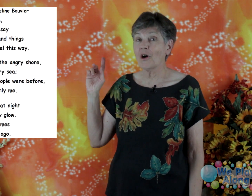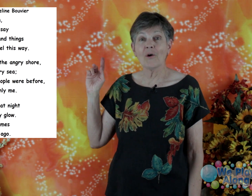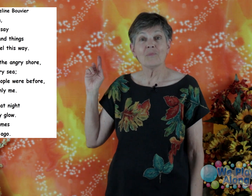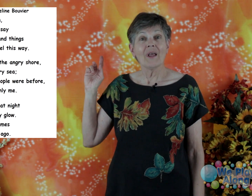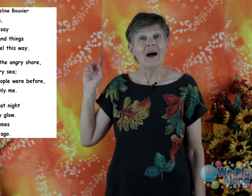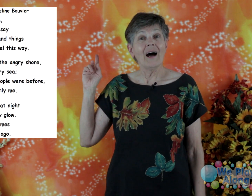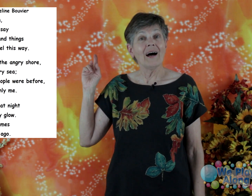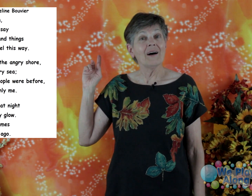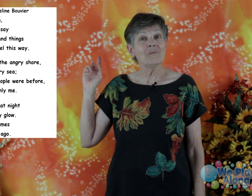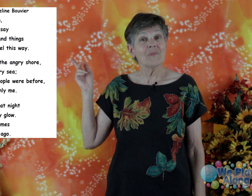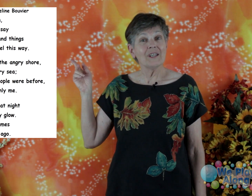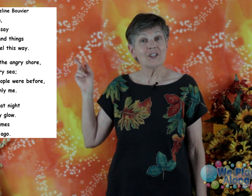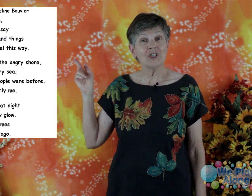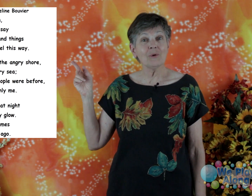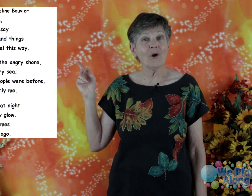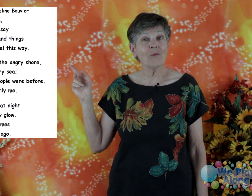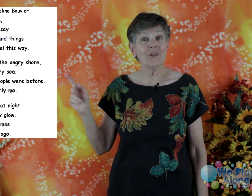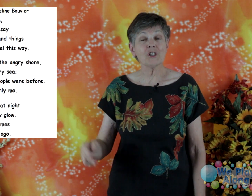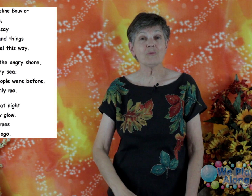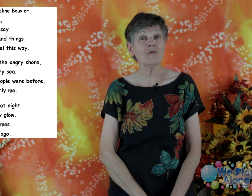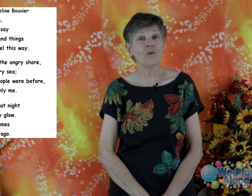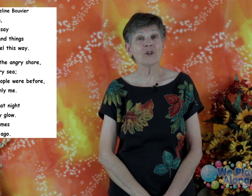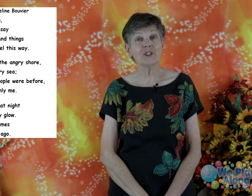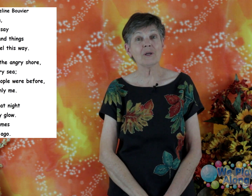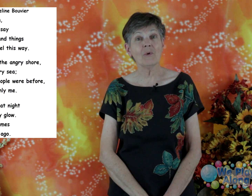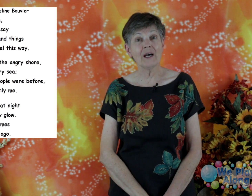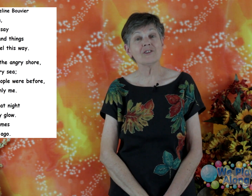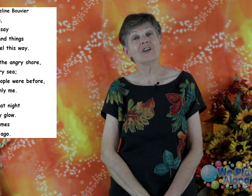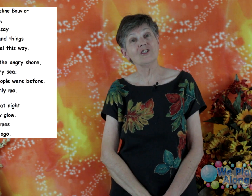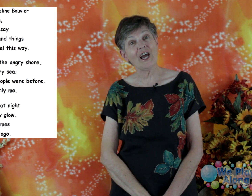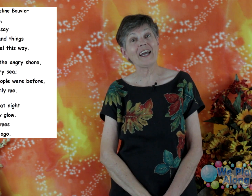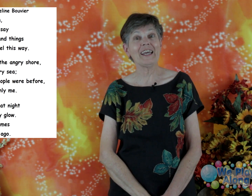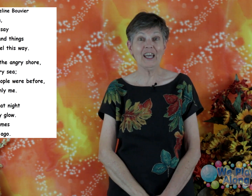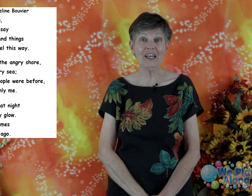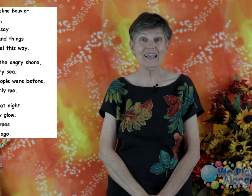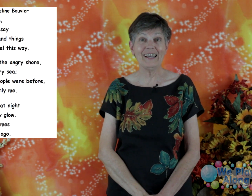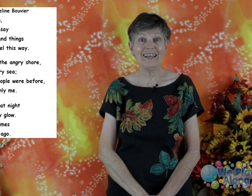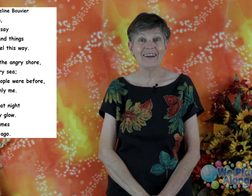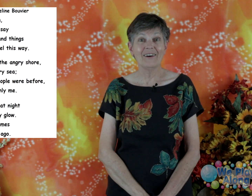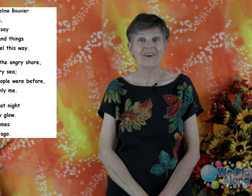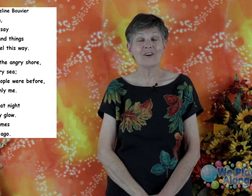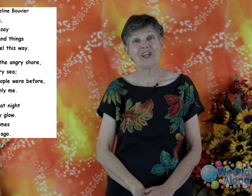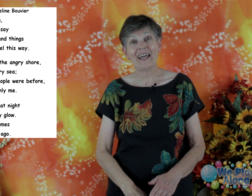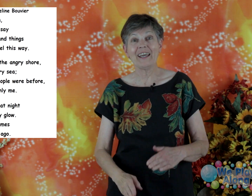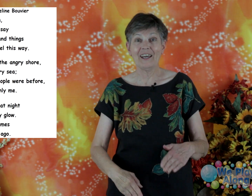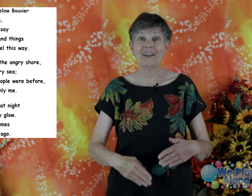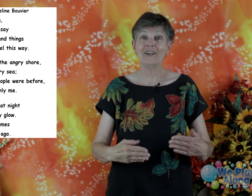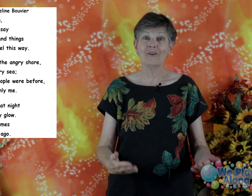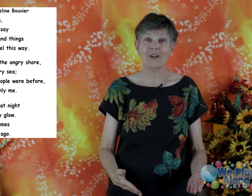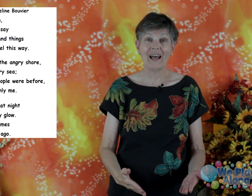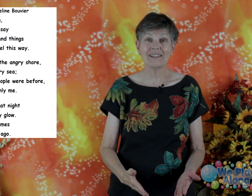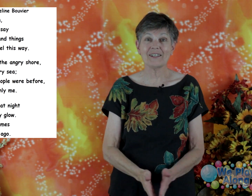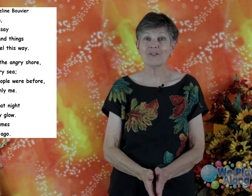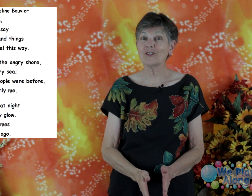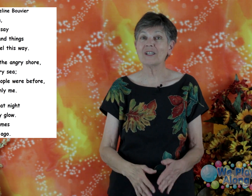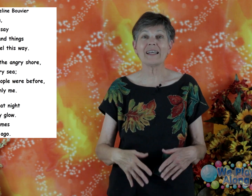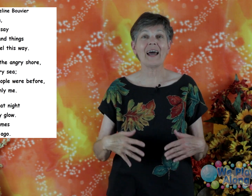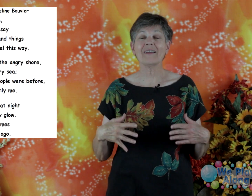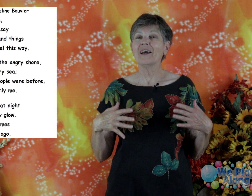so she wrote this before she was Jackie Kennedy, or Jackie Kennedy Onassis. So